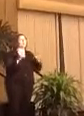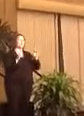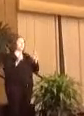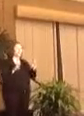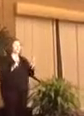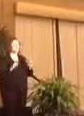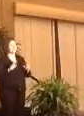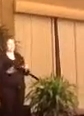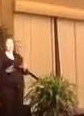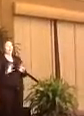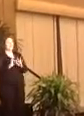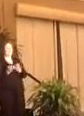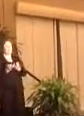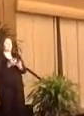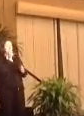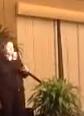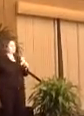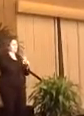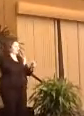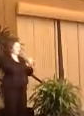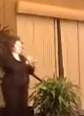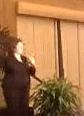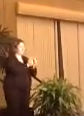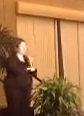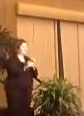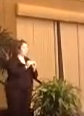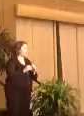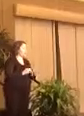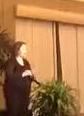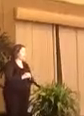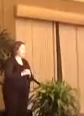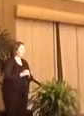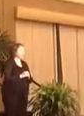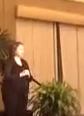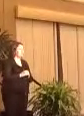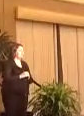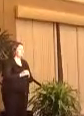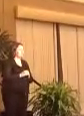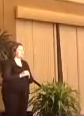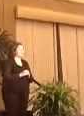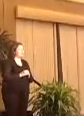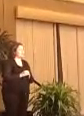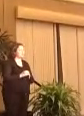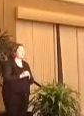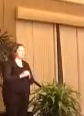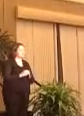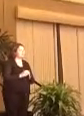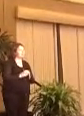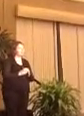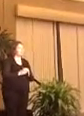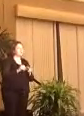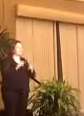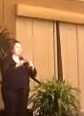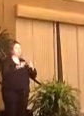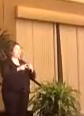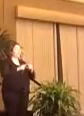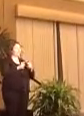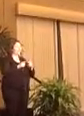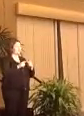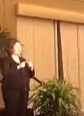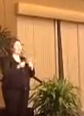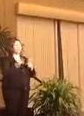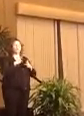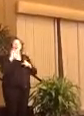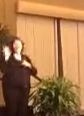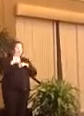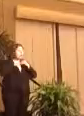But yeah, they're great dogs. Okay. And the third question I have is a little on topic. Of all the places that you've